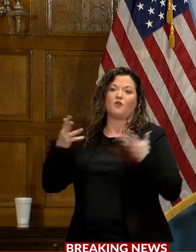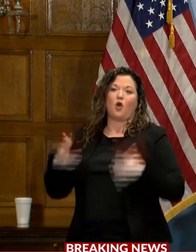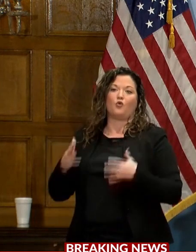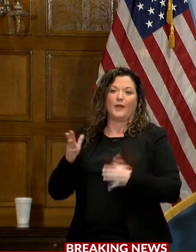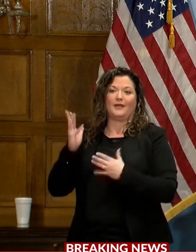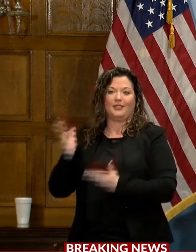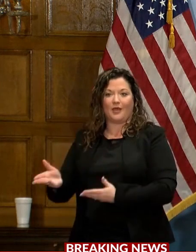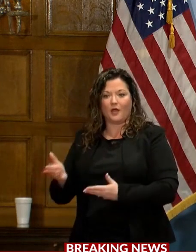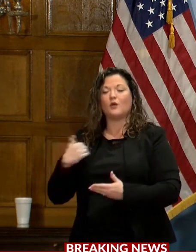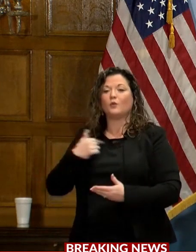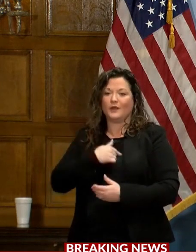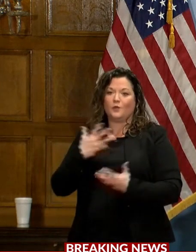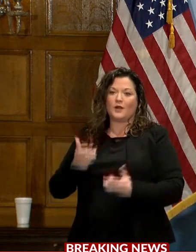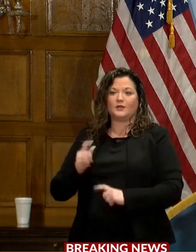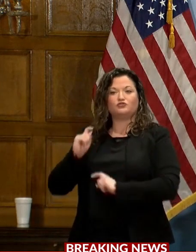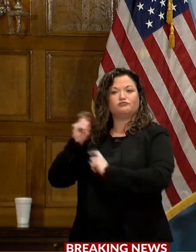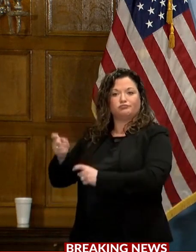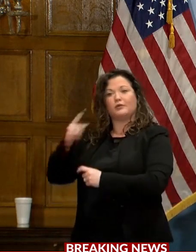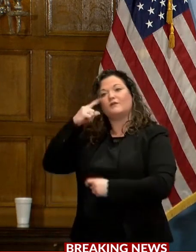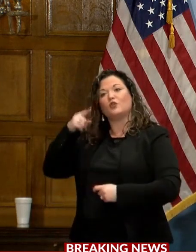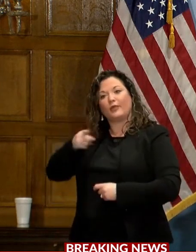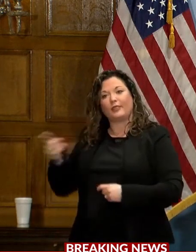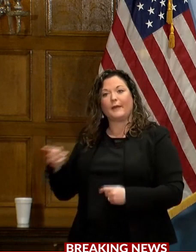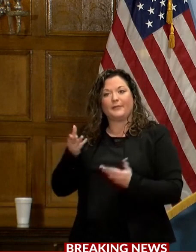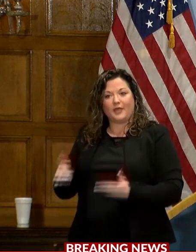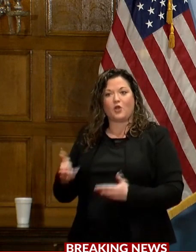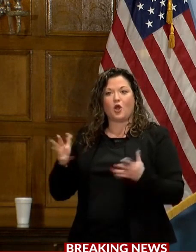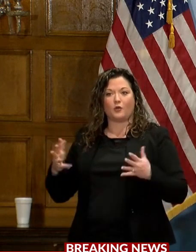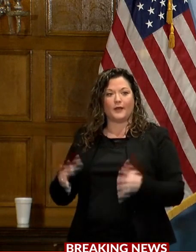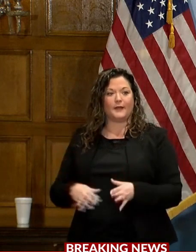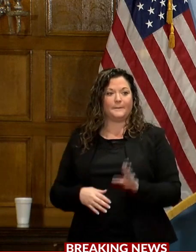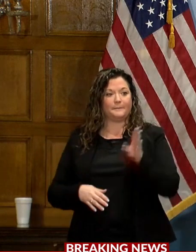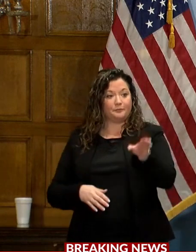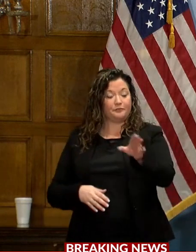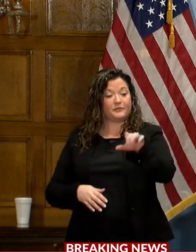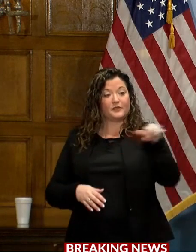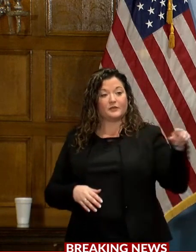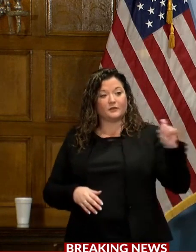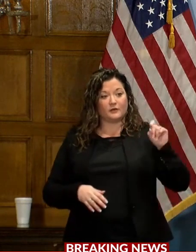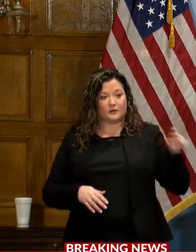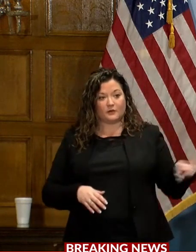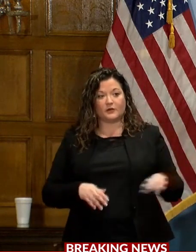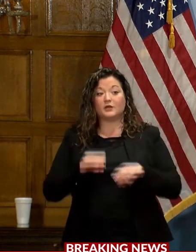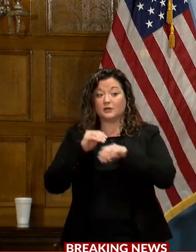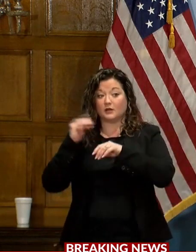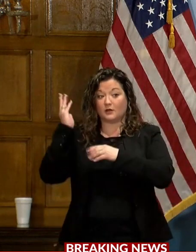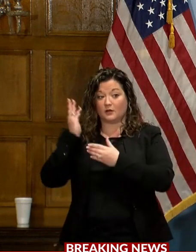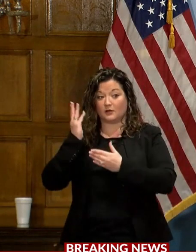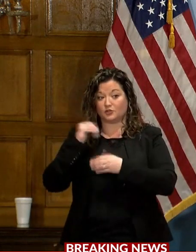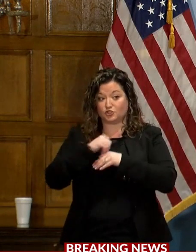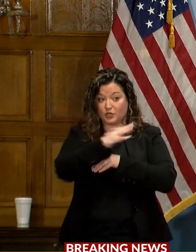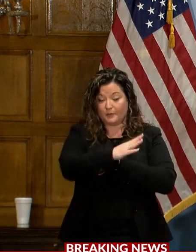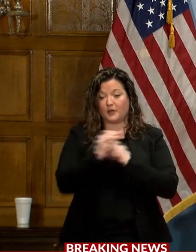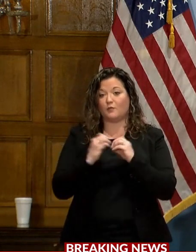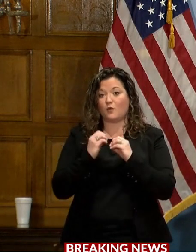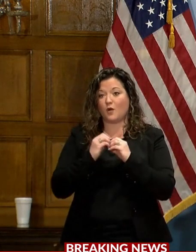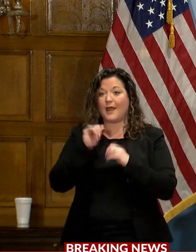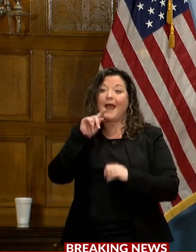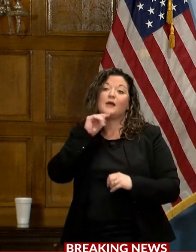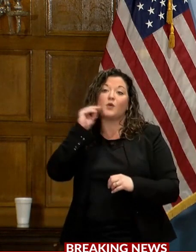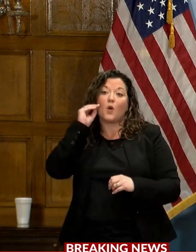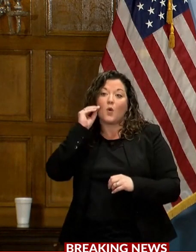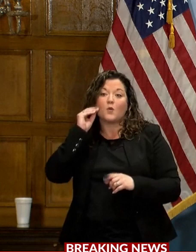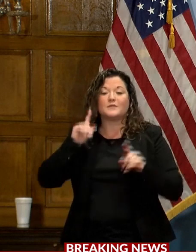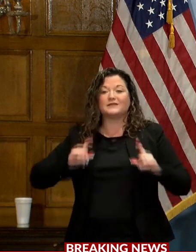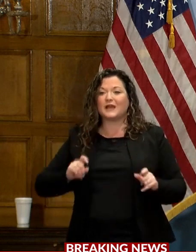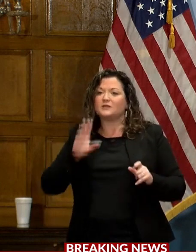reward them as well at that time. With the new shipment of at-home tests that's expected tonight, would more distribution centers open, or would